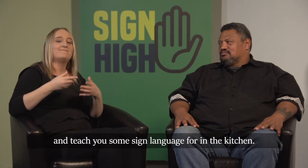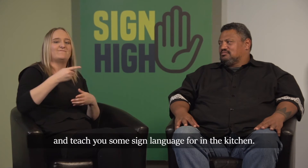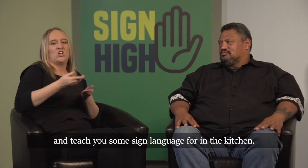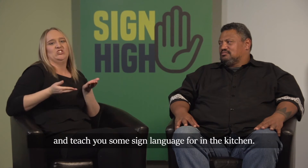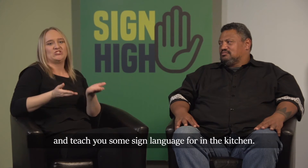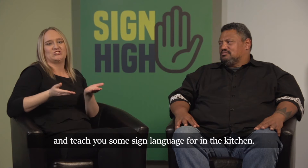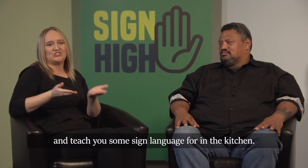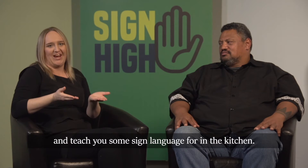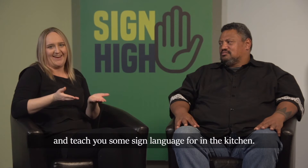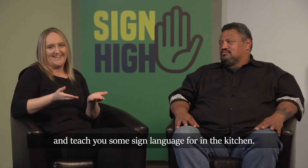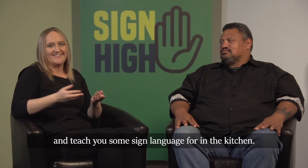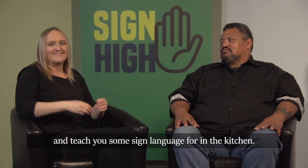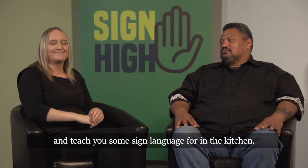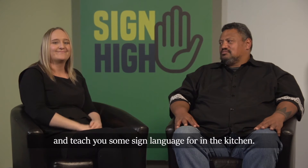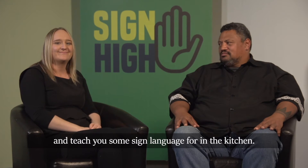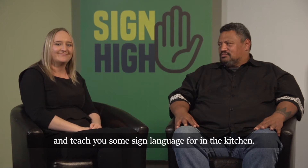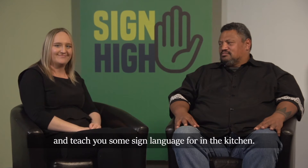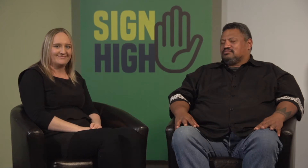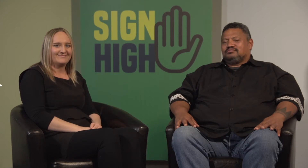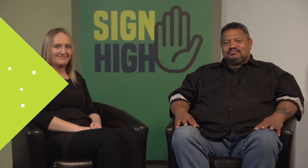and teach you some sign language for in the kitchen.